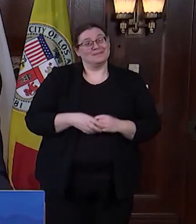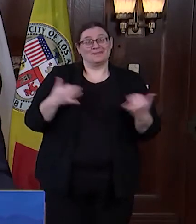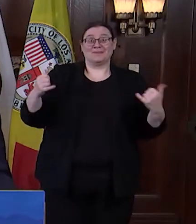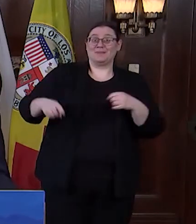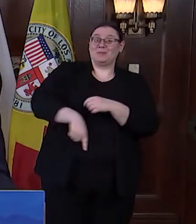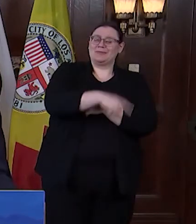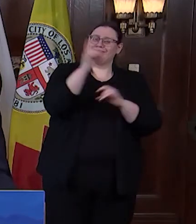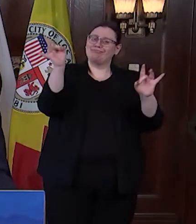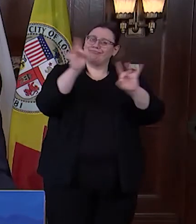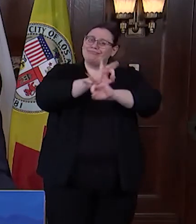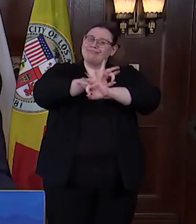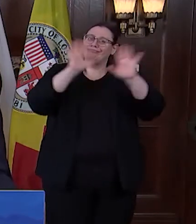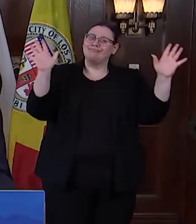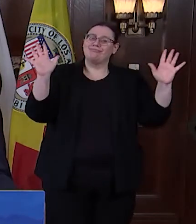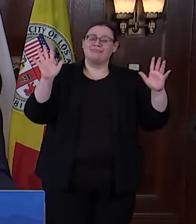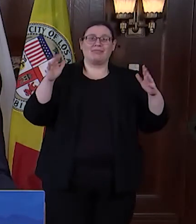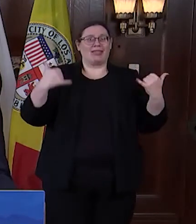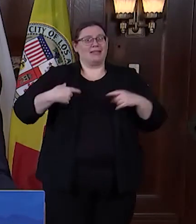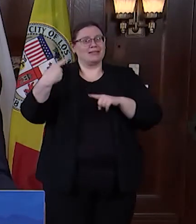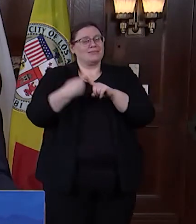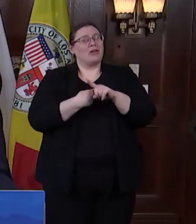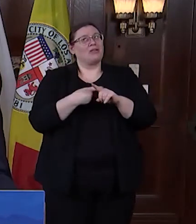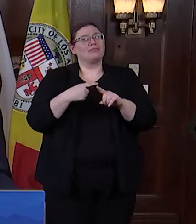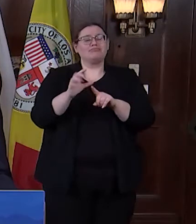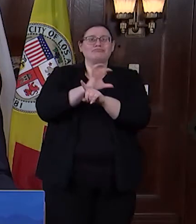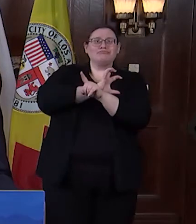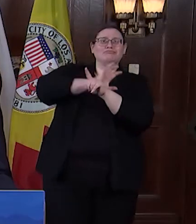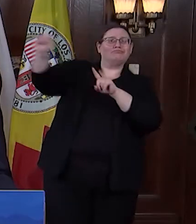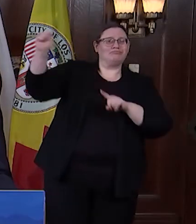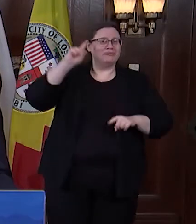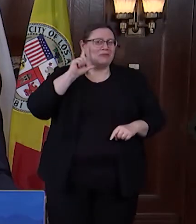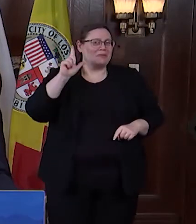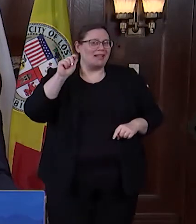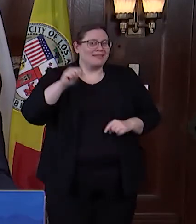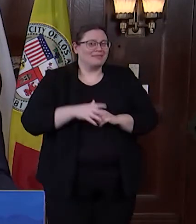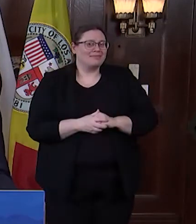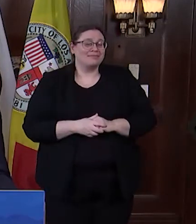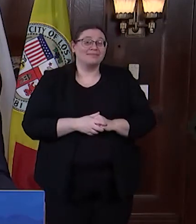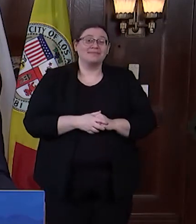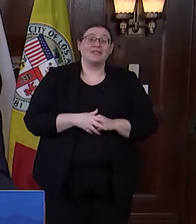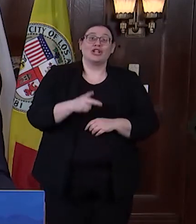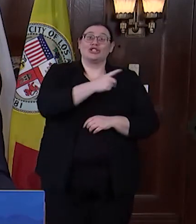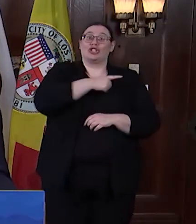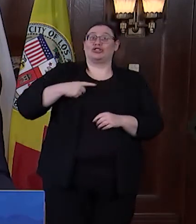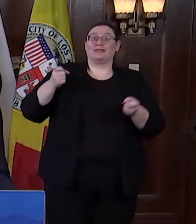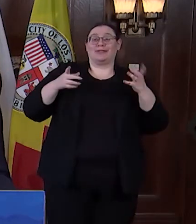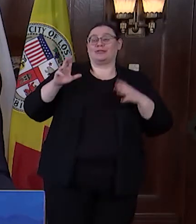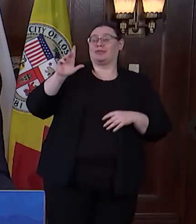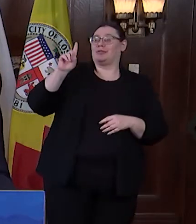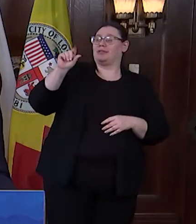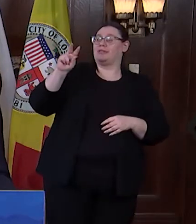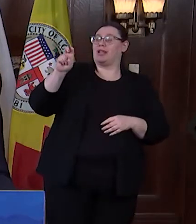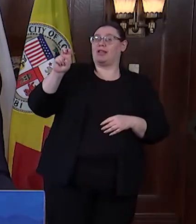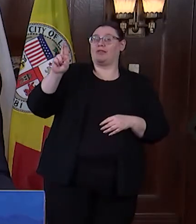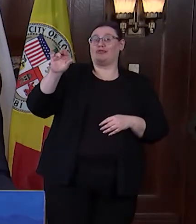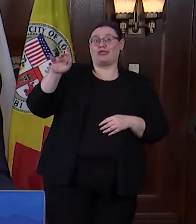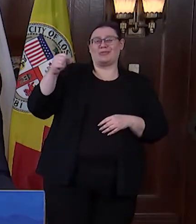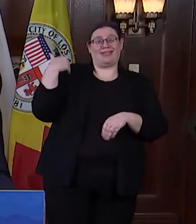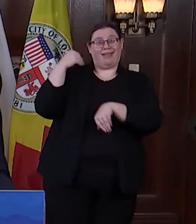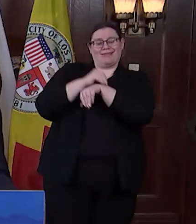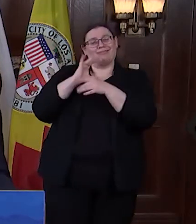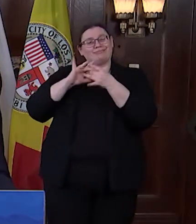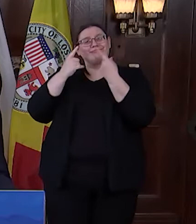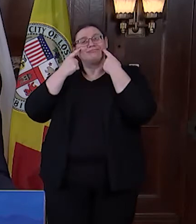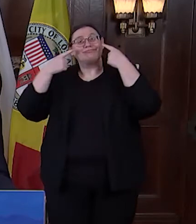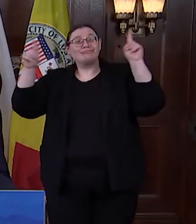day and a big month for Los Angeles. As Dodgers manager Dave Roberts put it last night when he